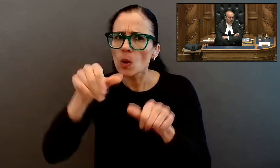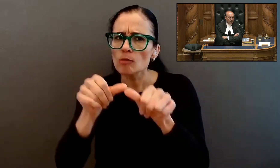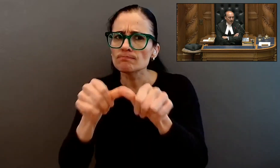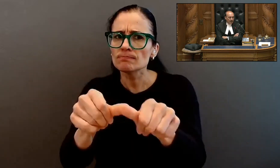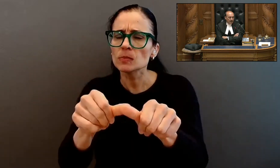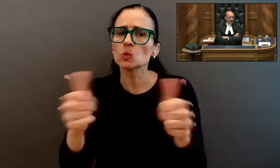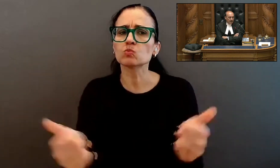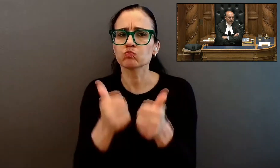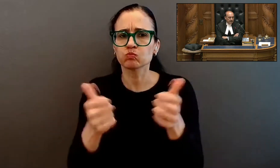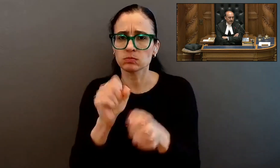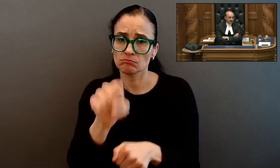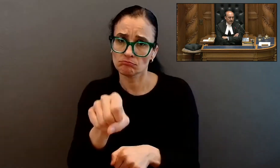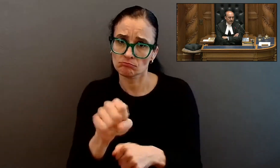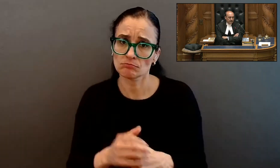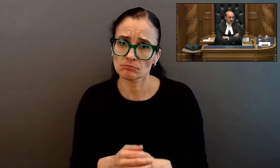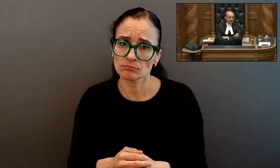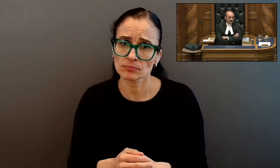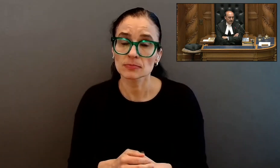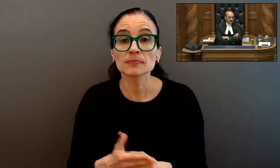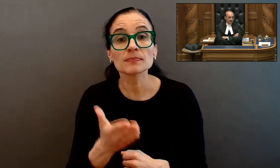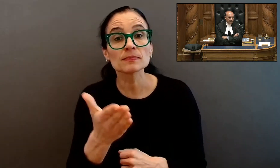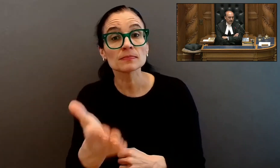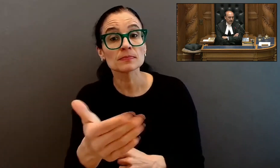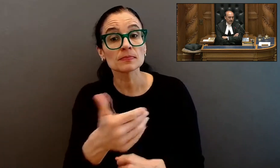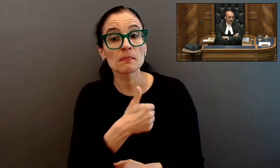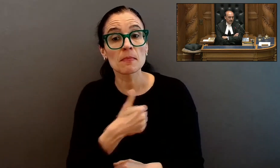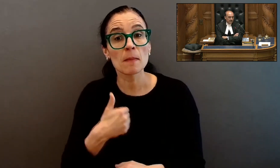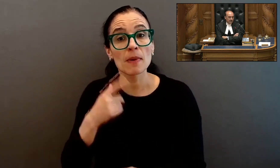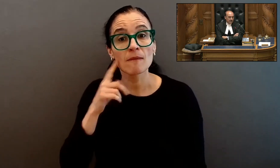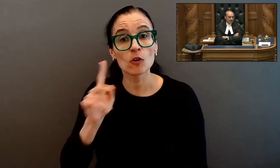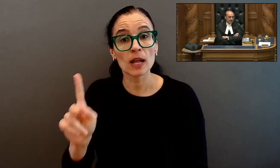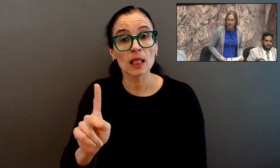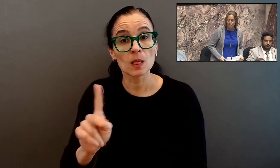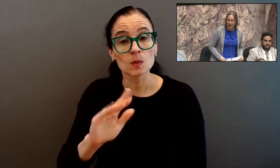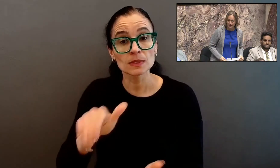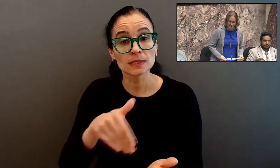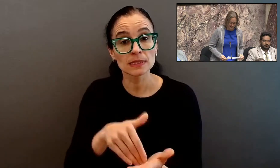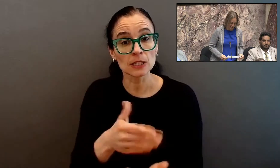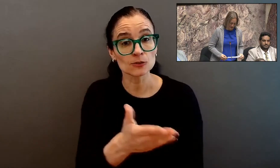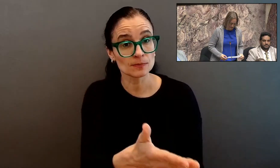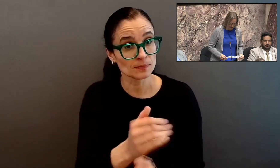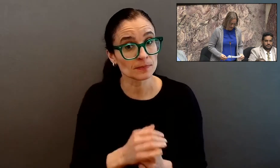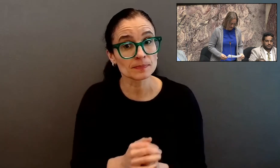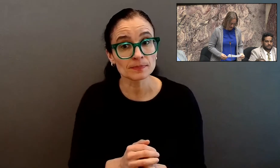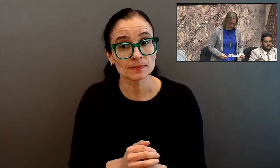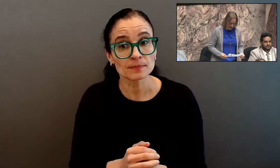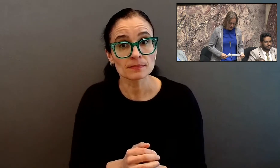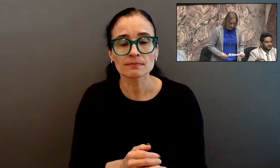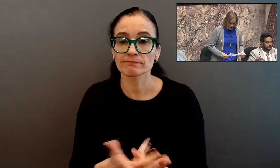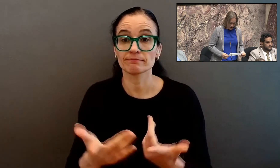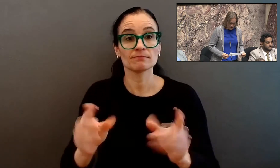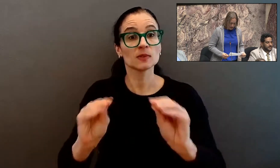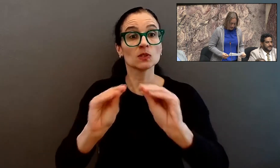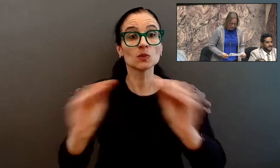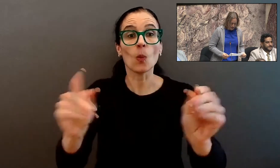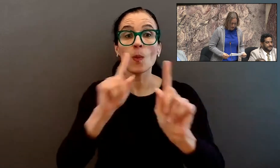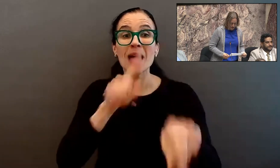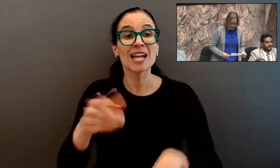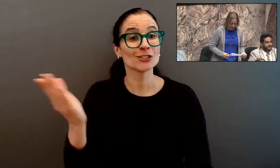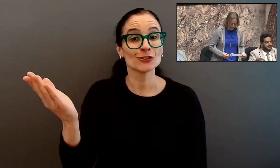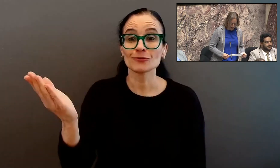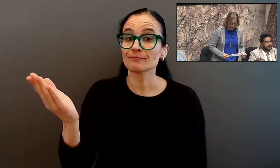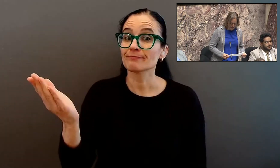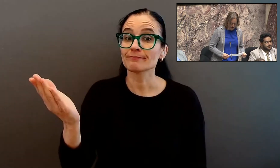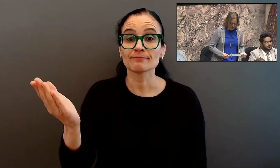Member for Kelowna Centre. Thank you, Honourable Speaker. The lack of answers here in the covering for their friend is kind of embarrassing. My question is